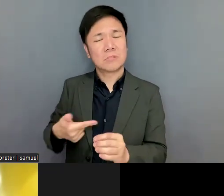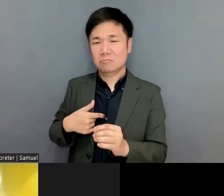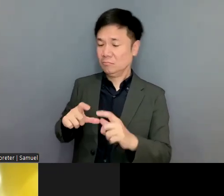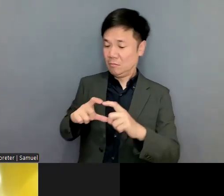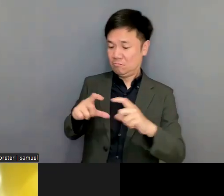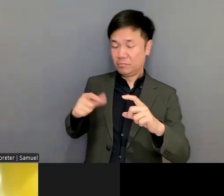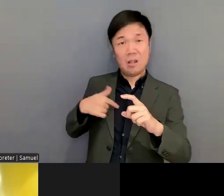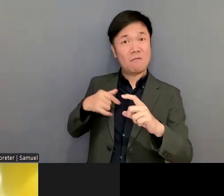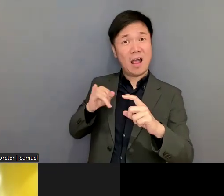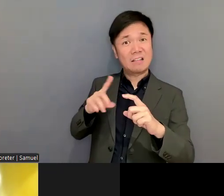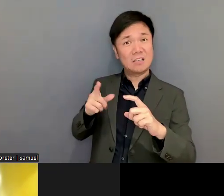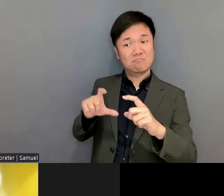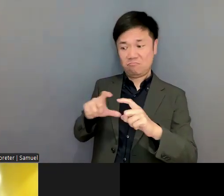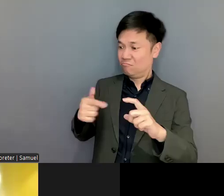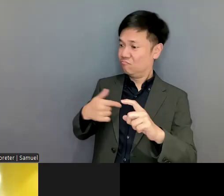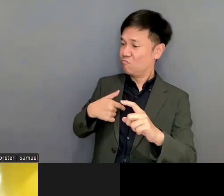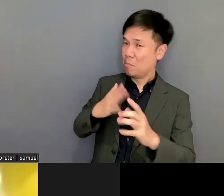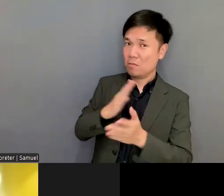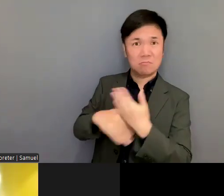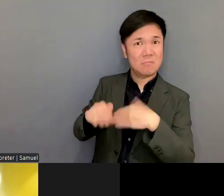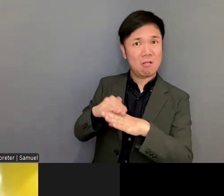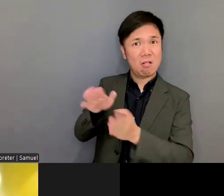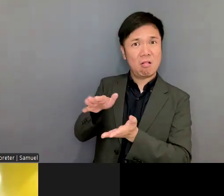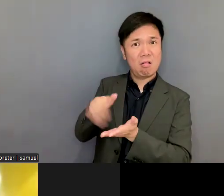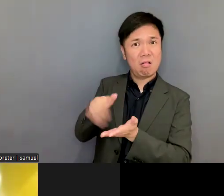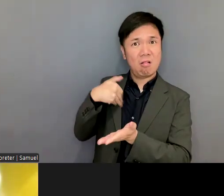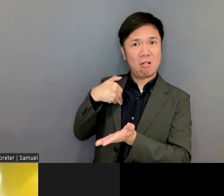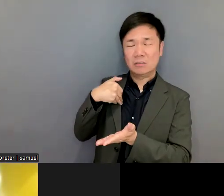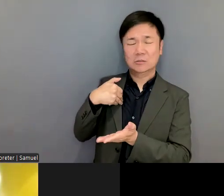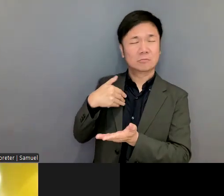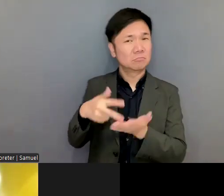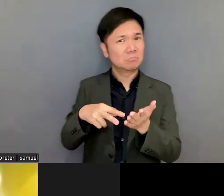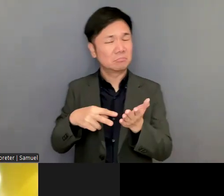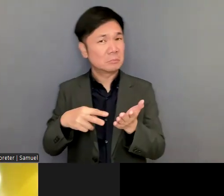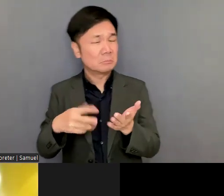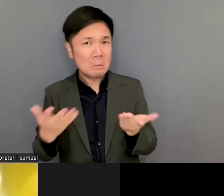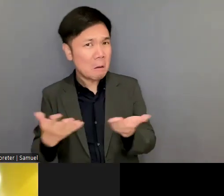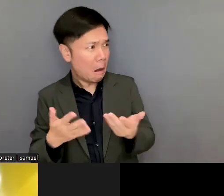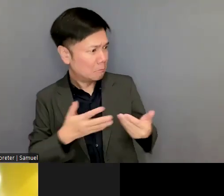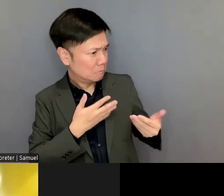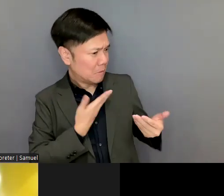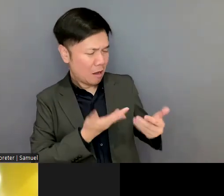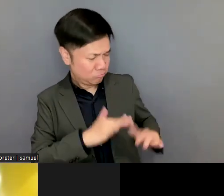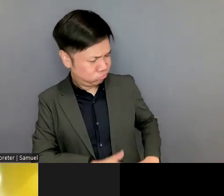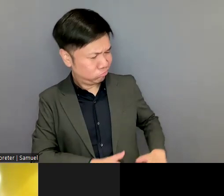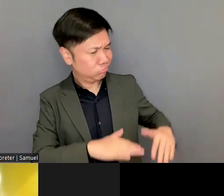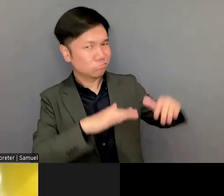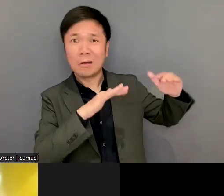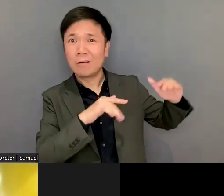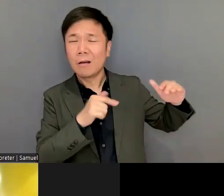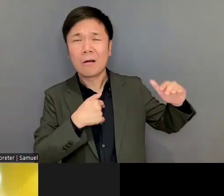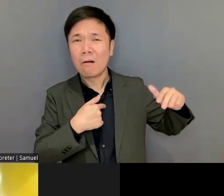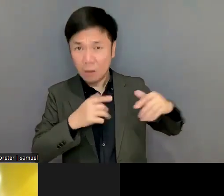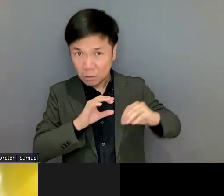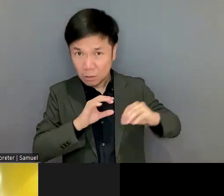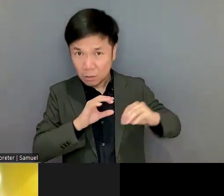quizás basically connected en este sentido to podemos the origin. remontarnos, ¿verdad? al And in that sense, artículo 21 y 22 we de la